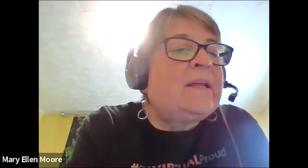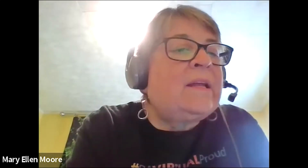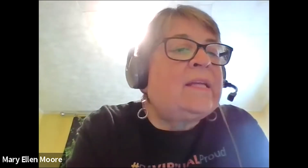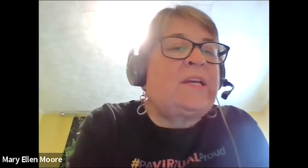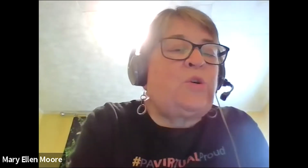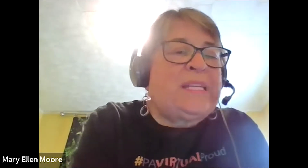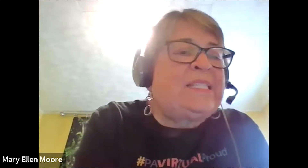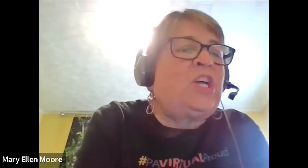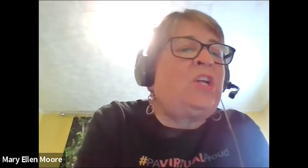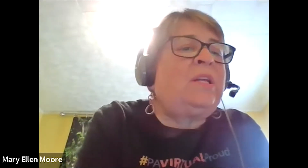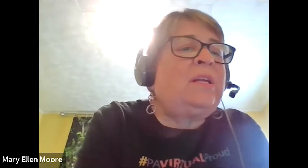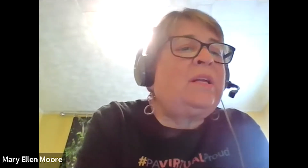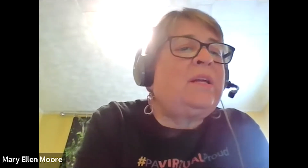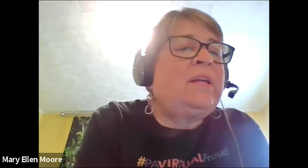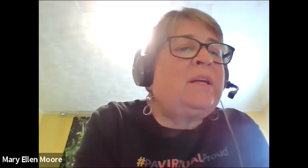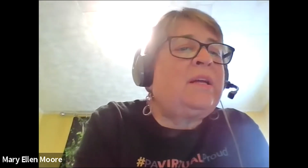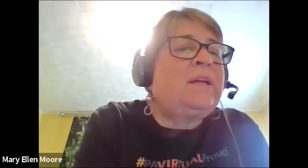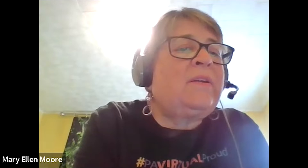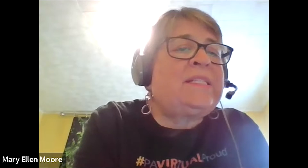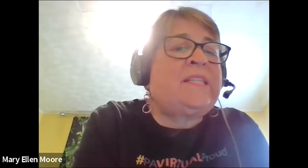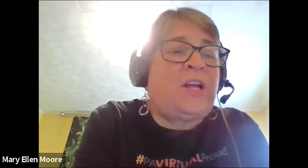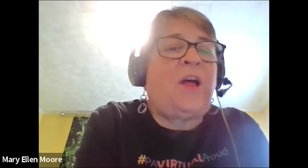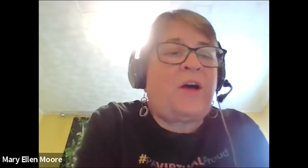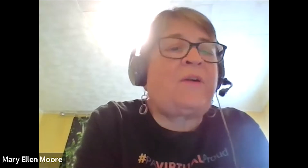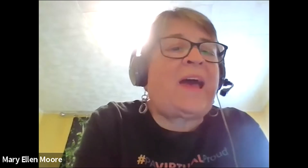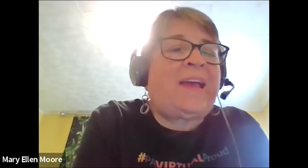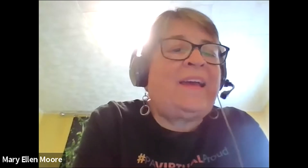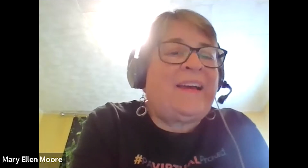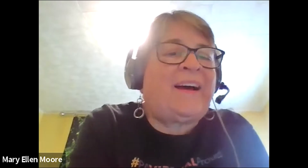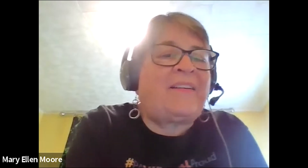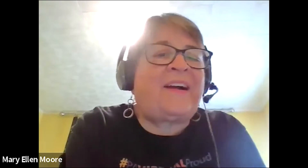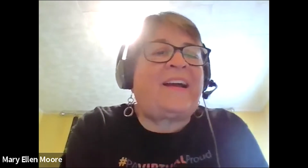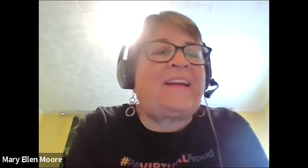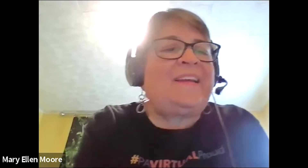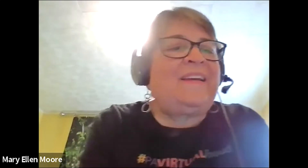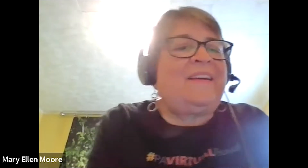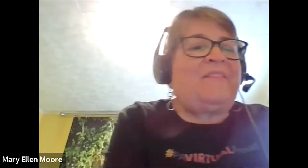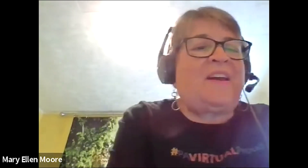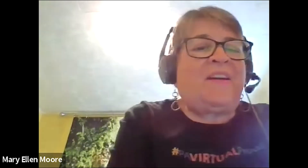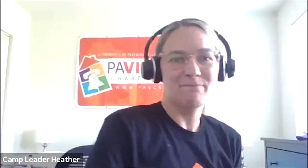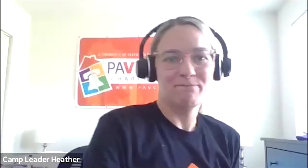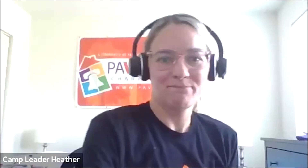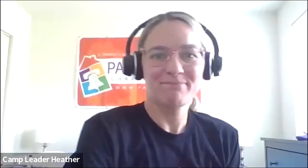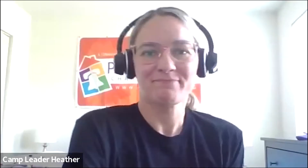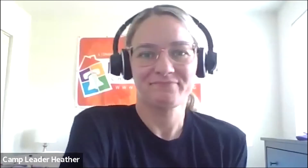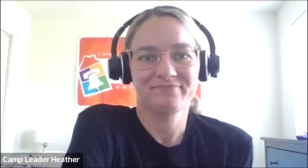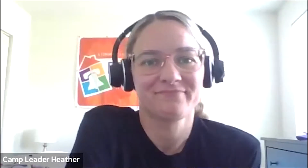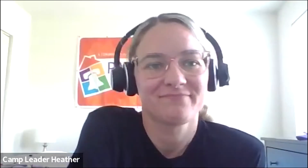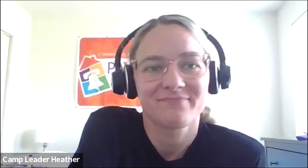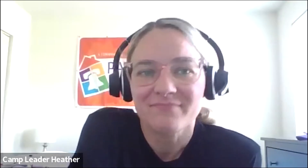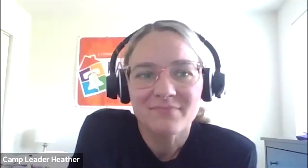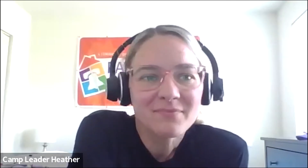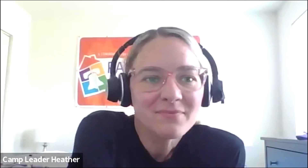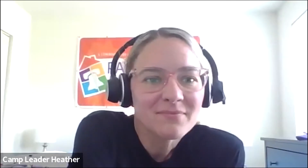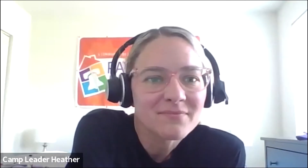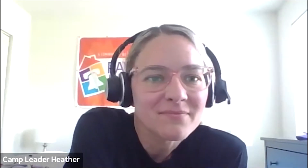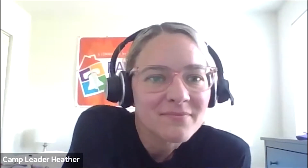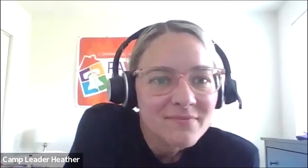Is it Crystal? Crystal? Okay. All right. Good Very job. good. Good job. Good job,